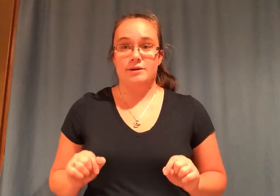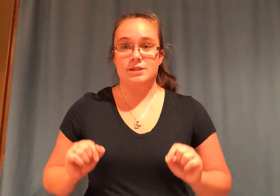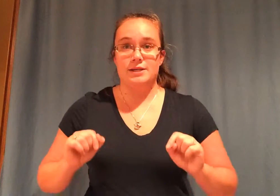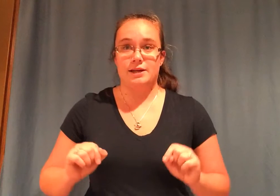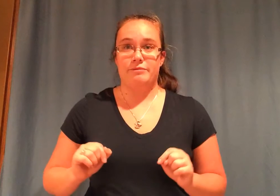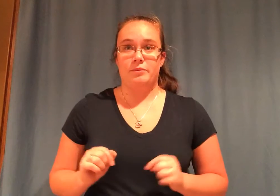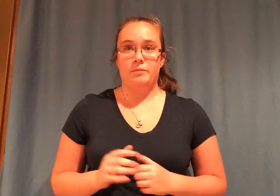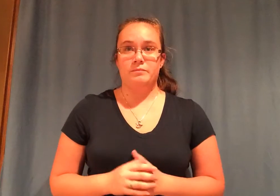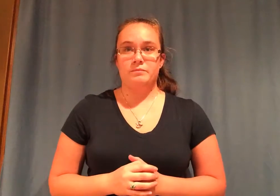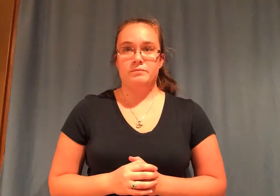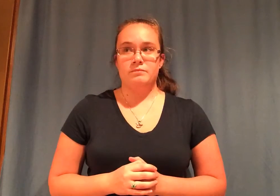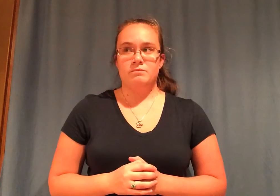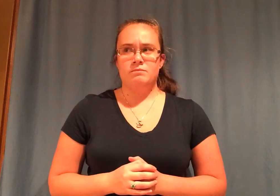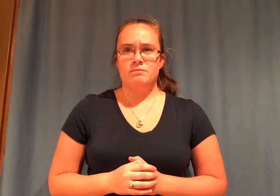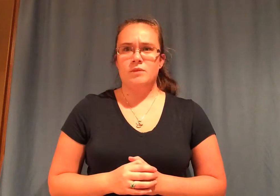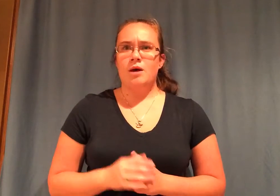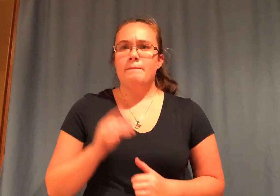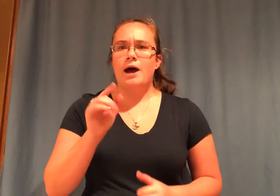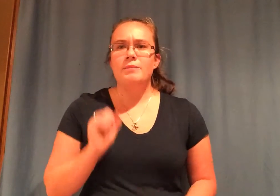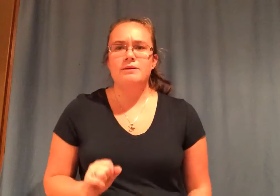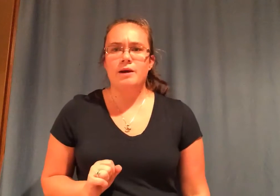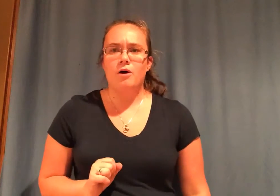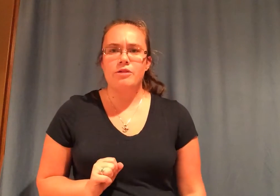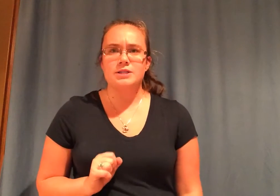us as deaf people. But how many of them are there today?